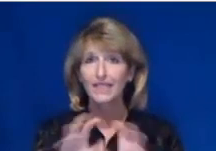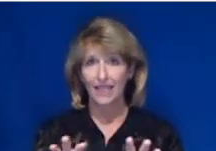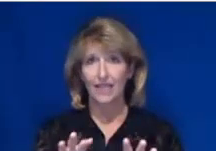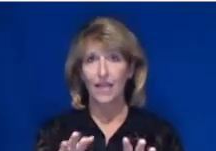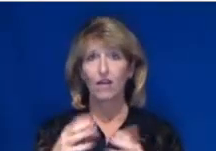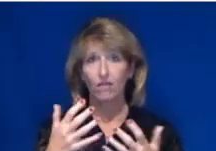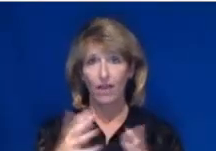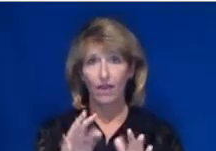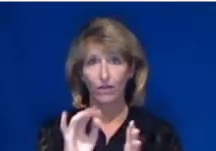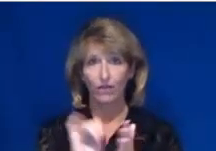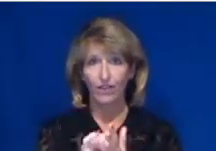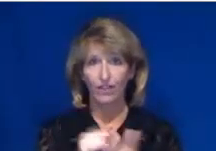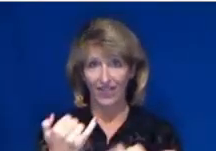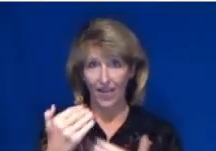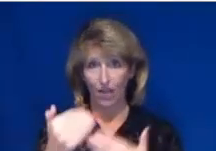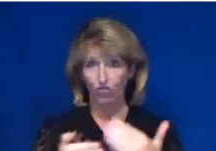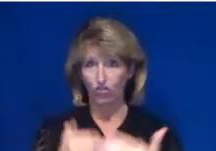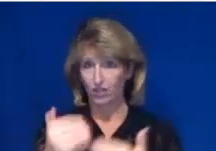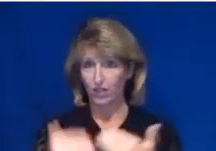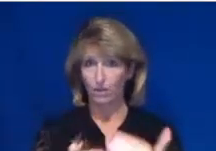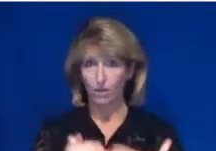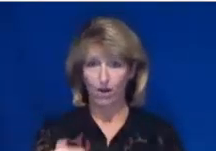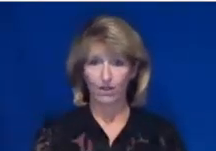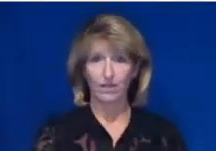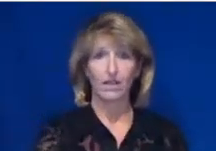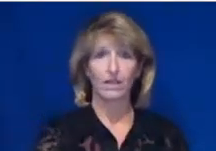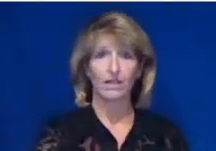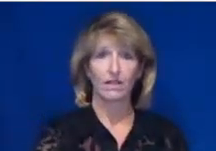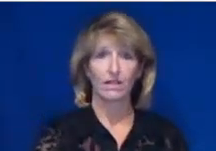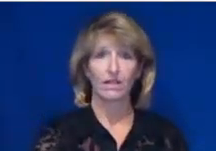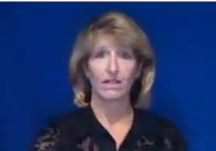for each question that will then be sent out.